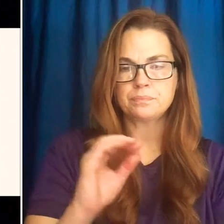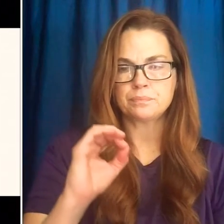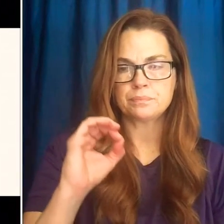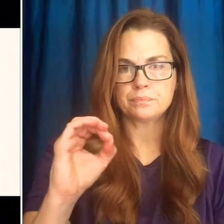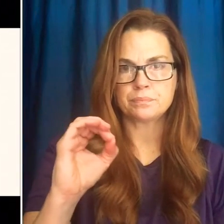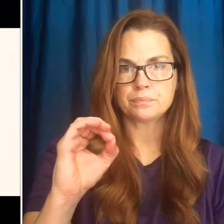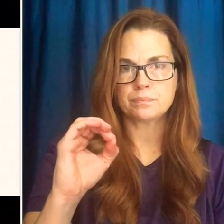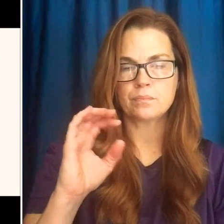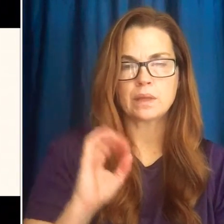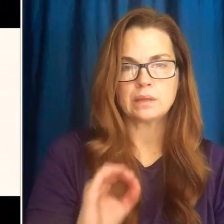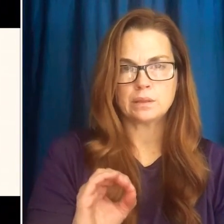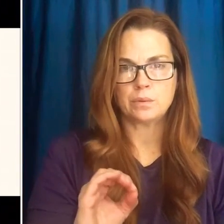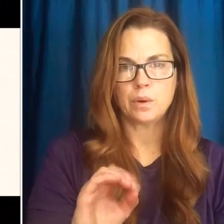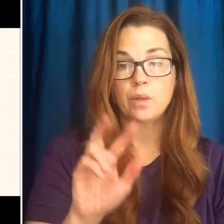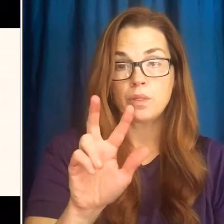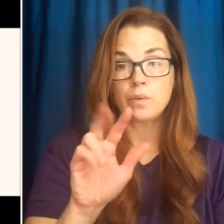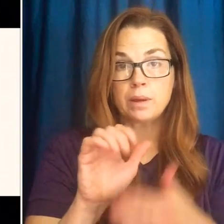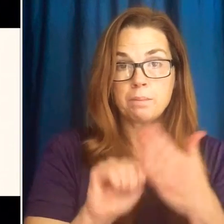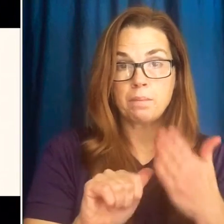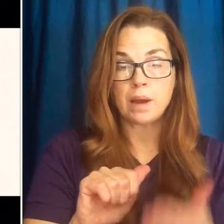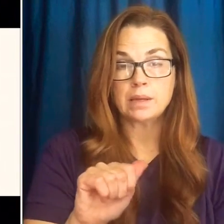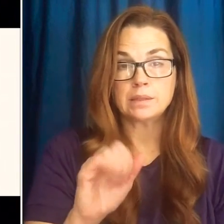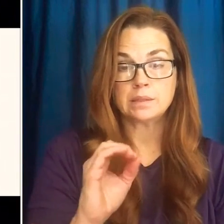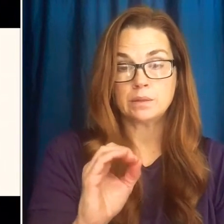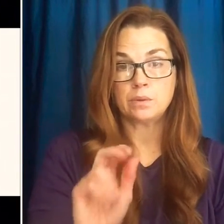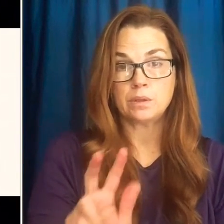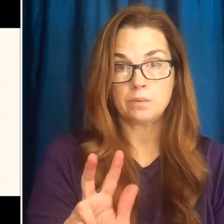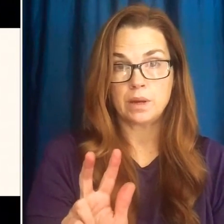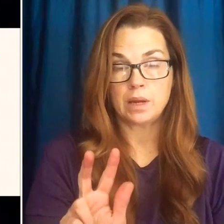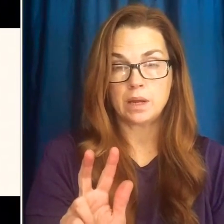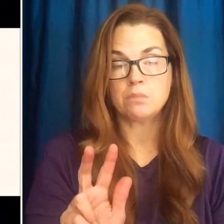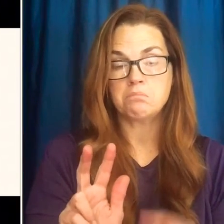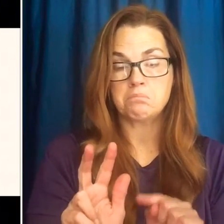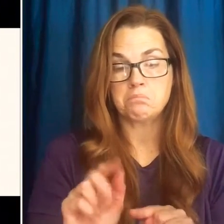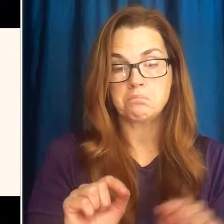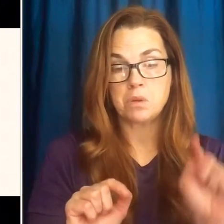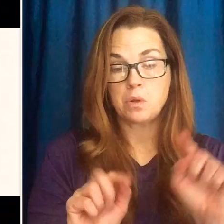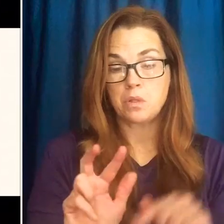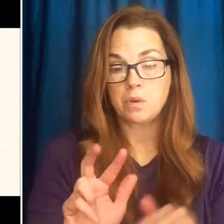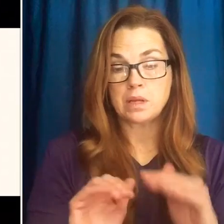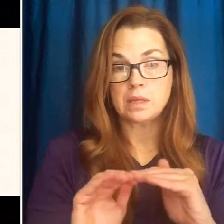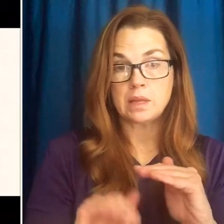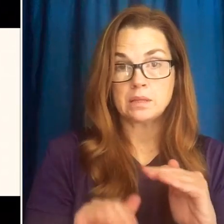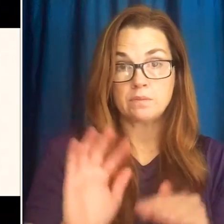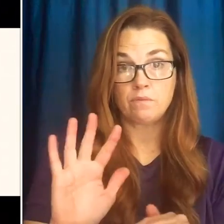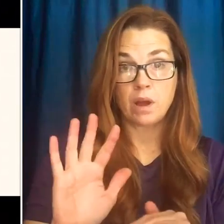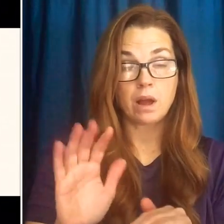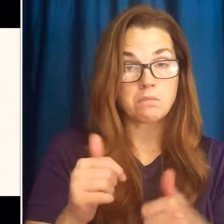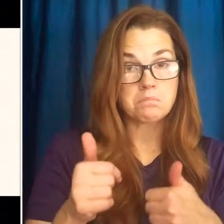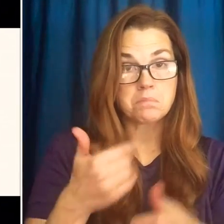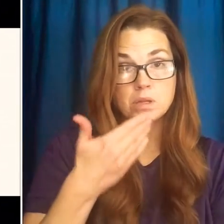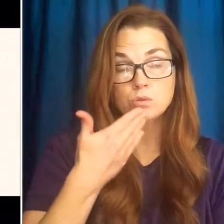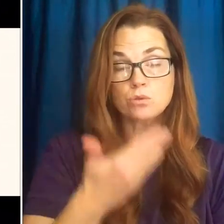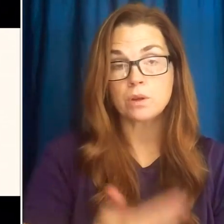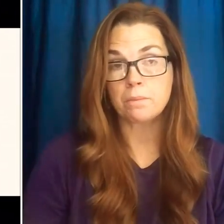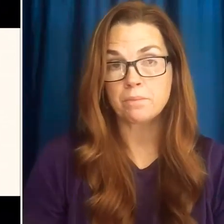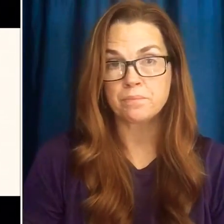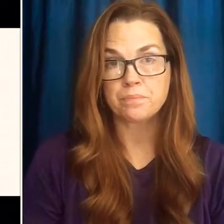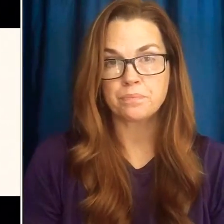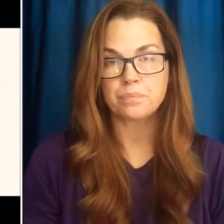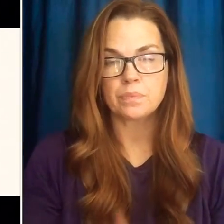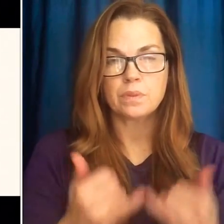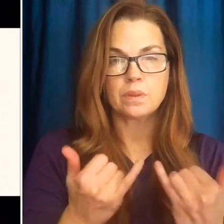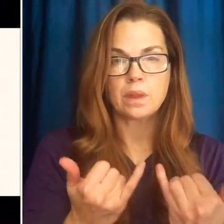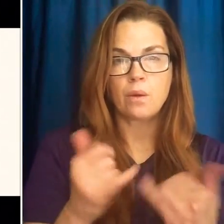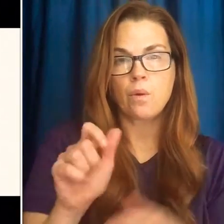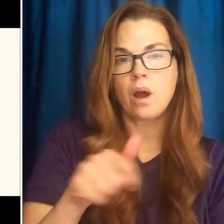is less than 5. That's excellent. Now, we have no additional digits to bring down. We have a remainder. So